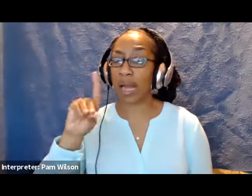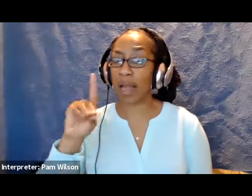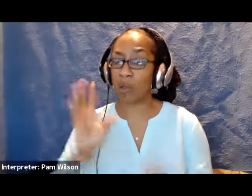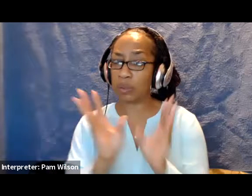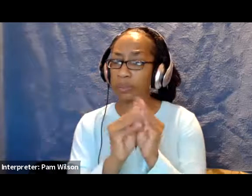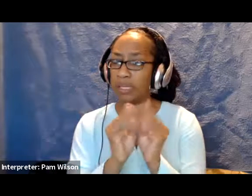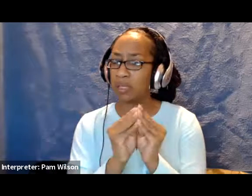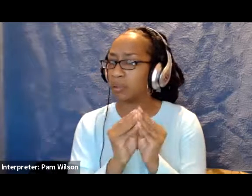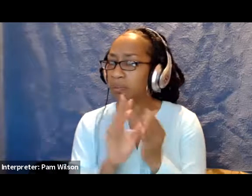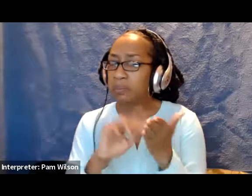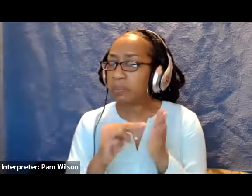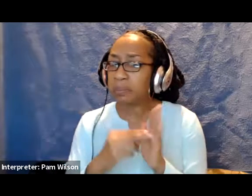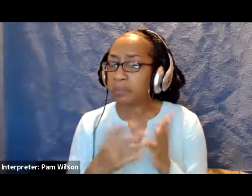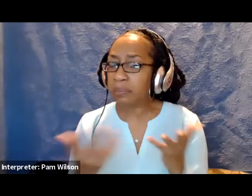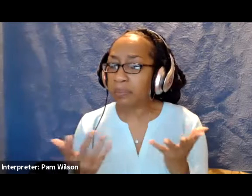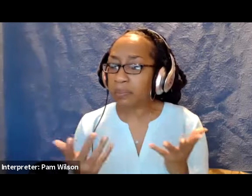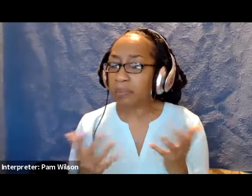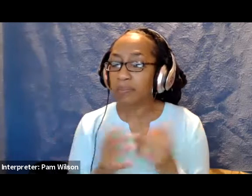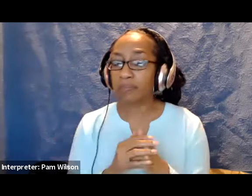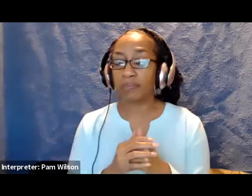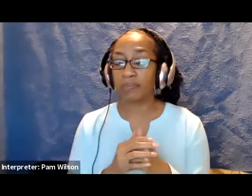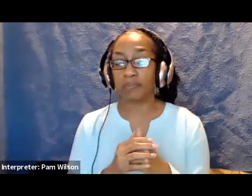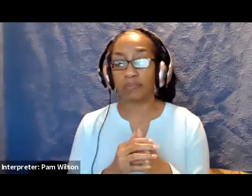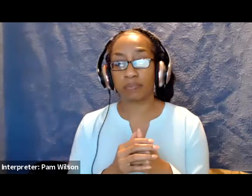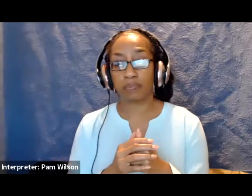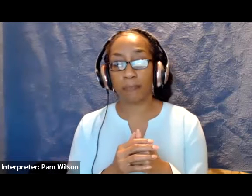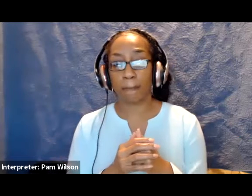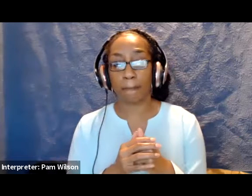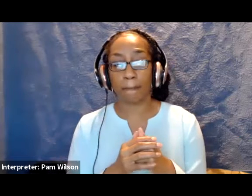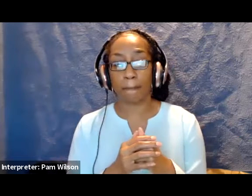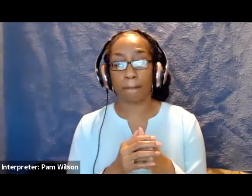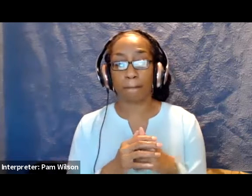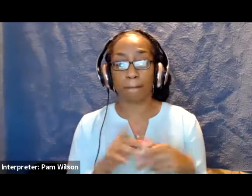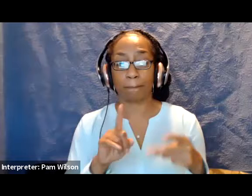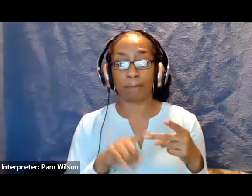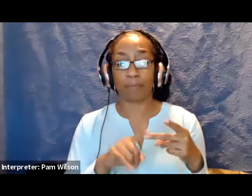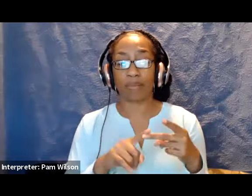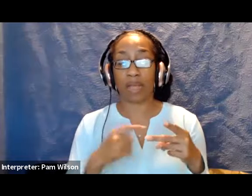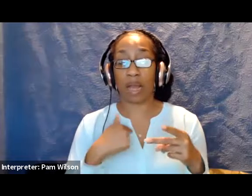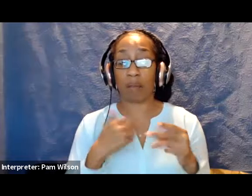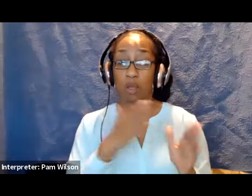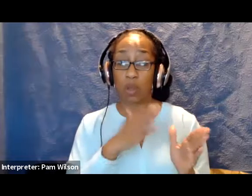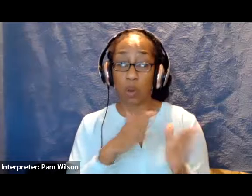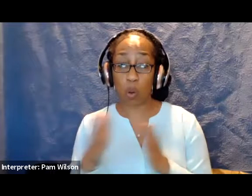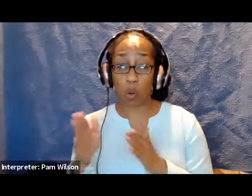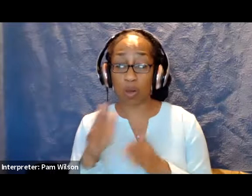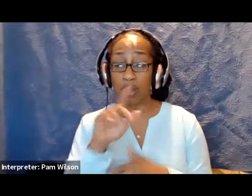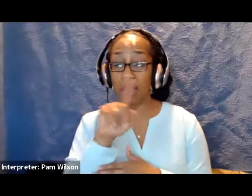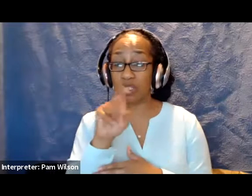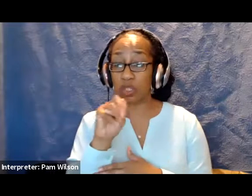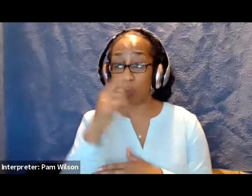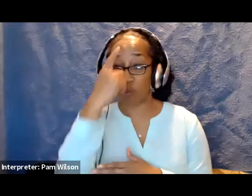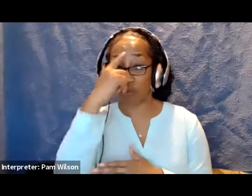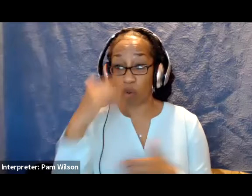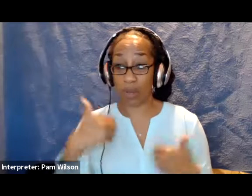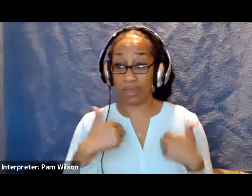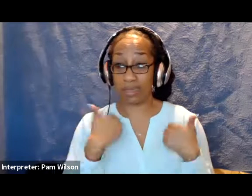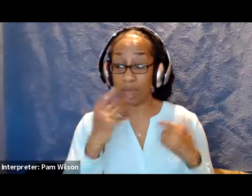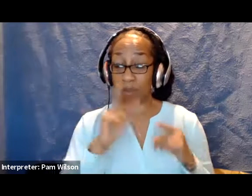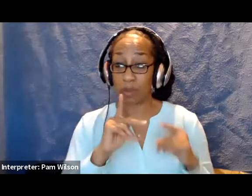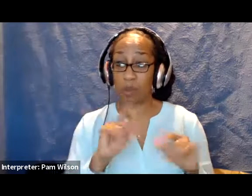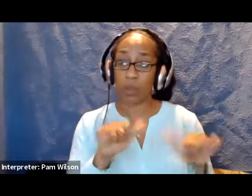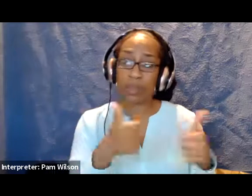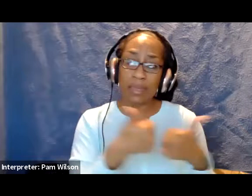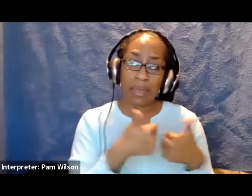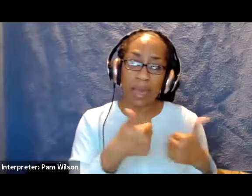And I am to organize a webinar for youth with some games and activities which resources